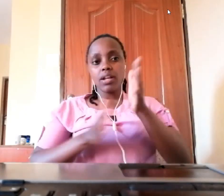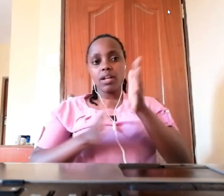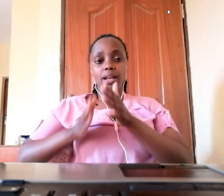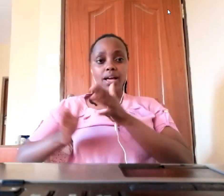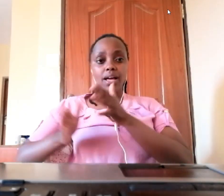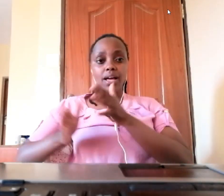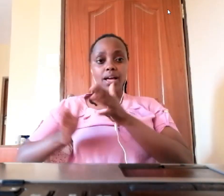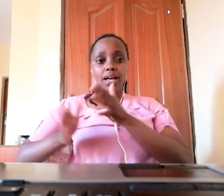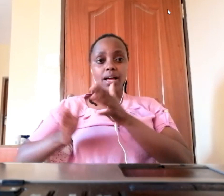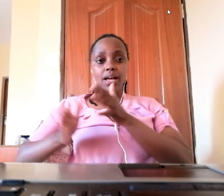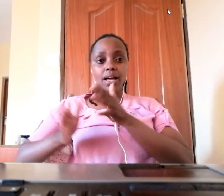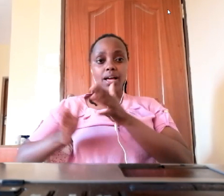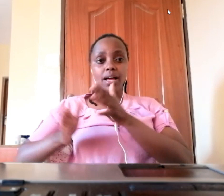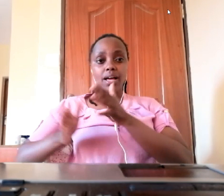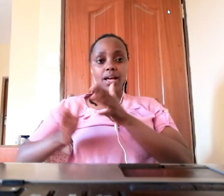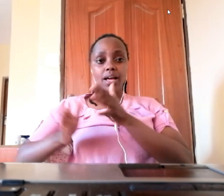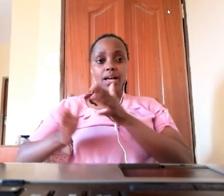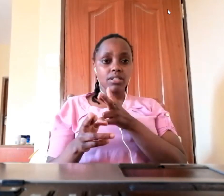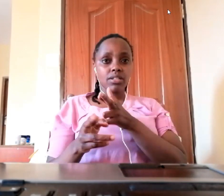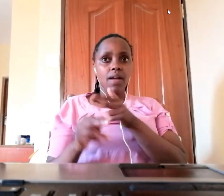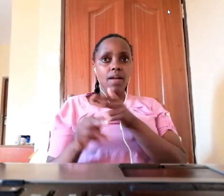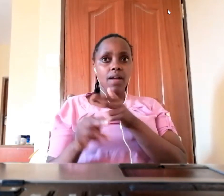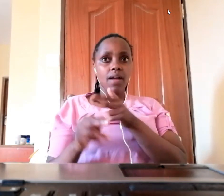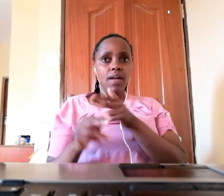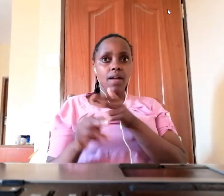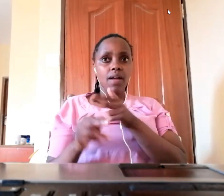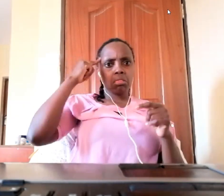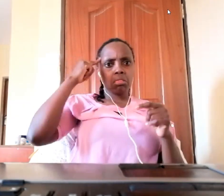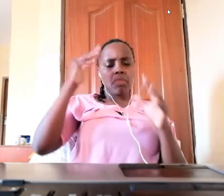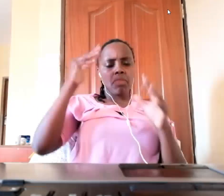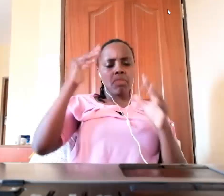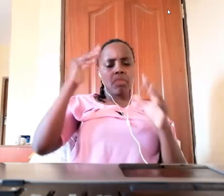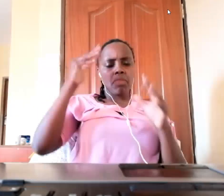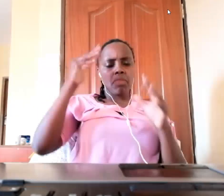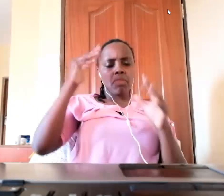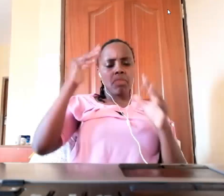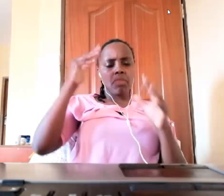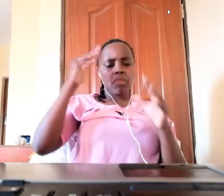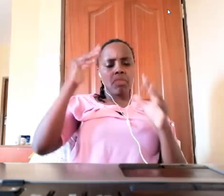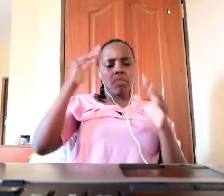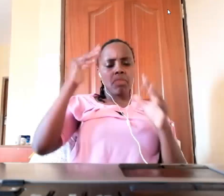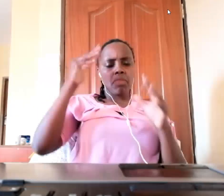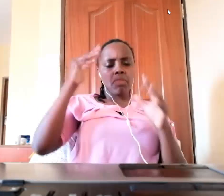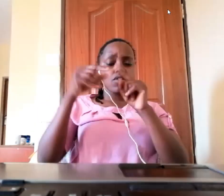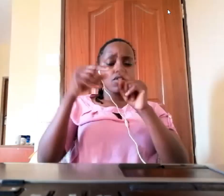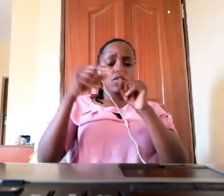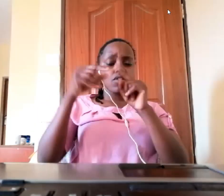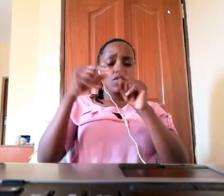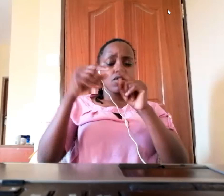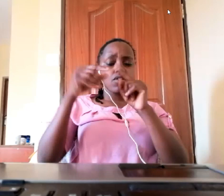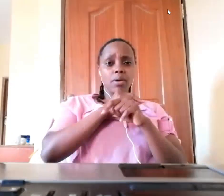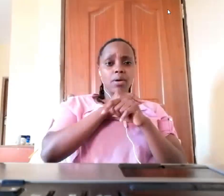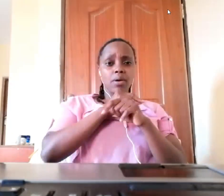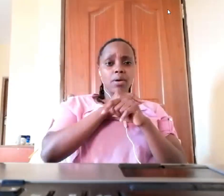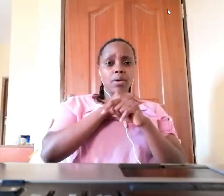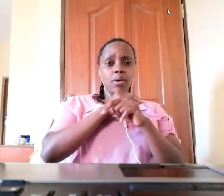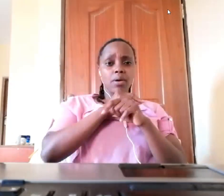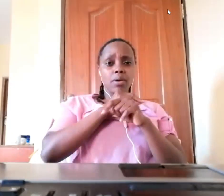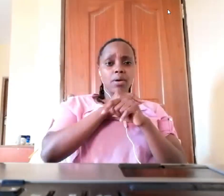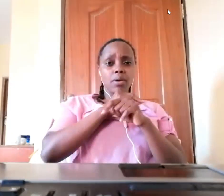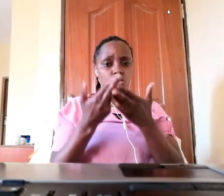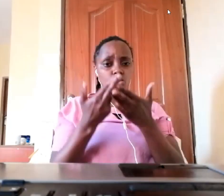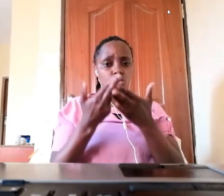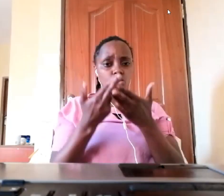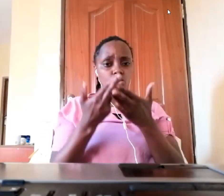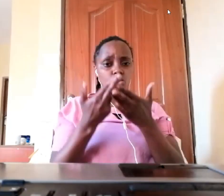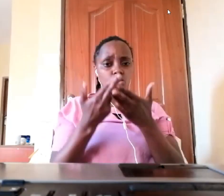the reporting. But I think for me, the big takeaway is that the fact that we already have resources